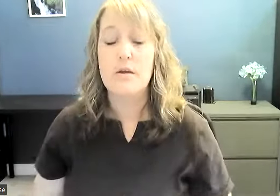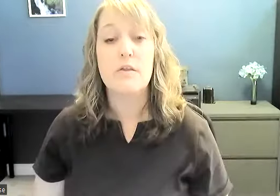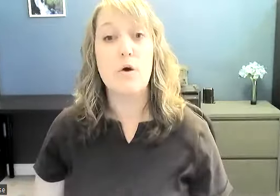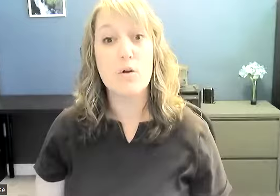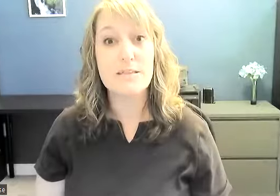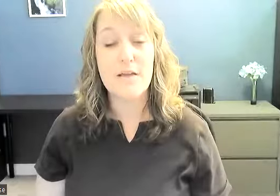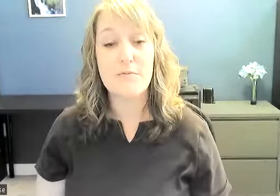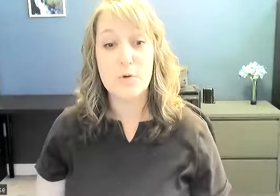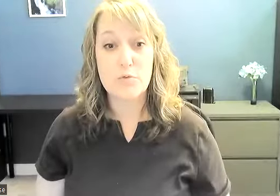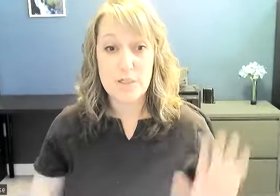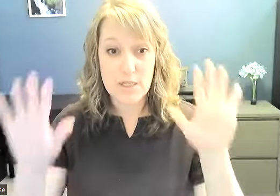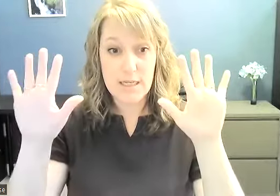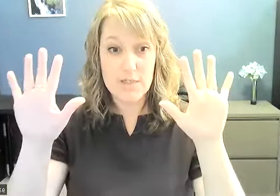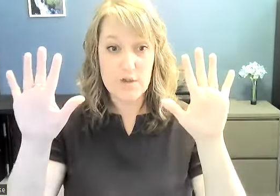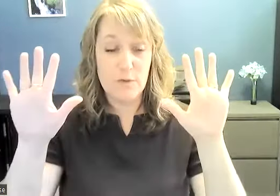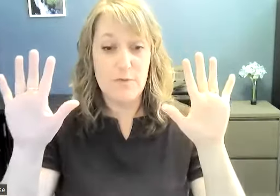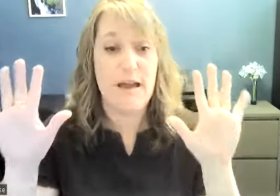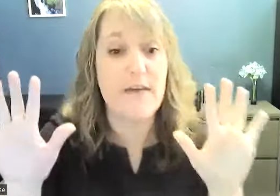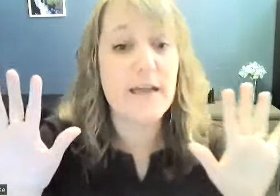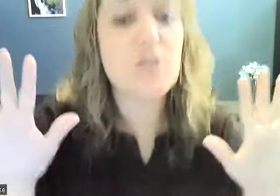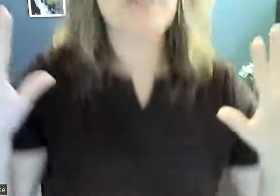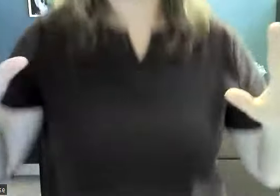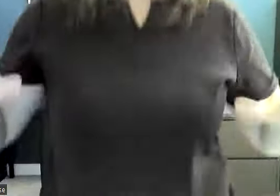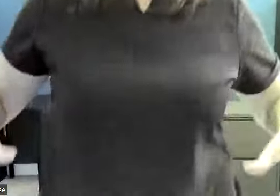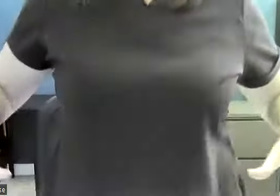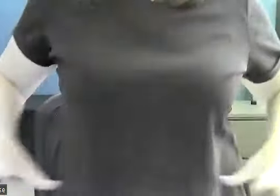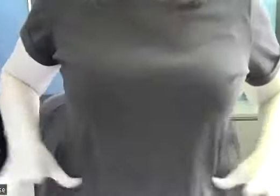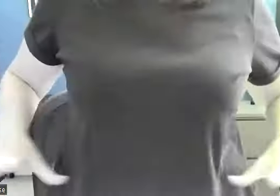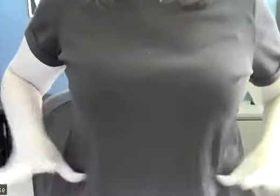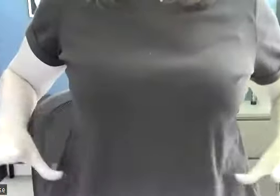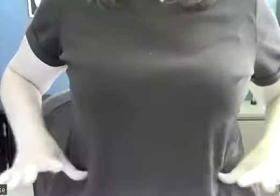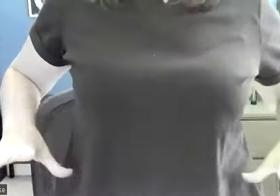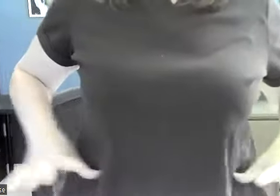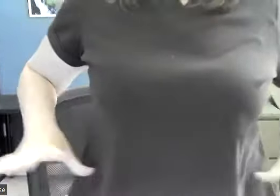The old sign for Russia is 2 5 hand shapes at your waist.